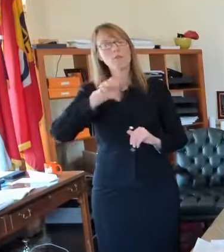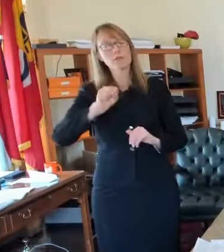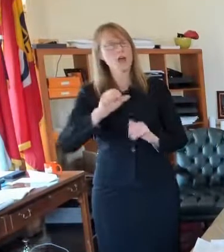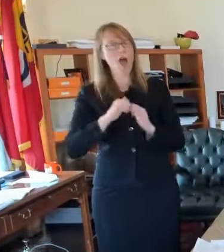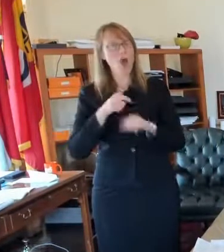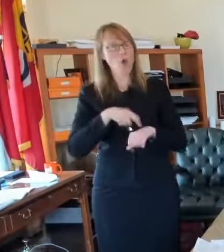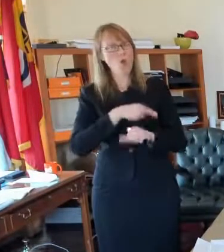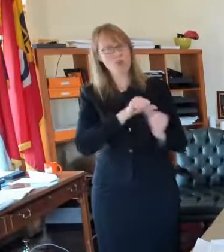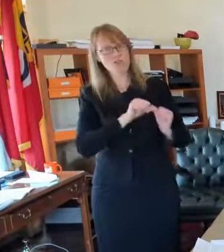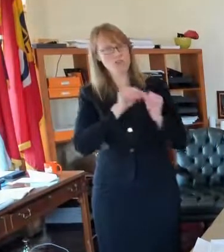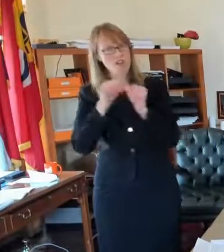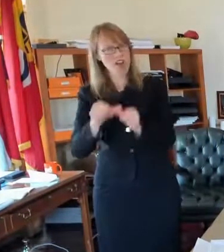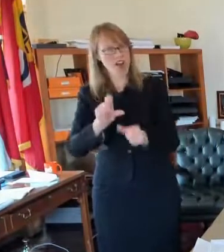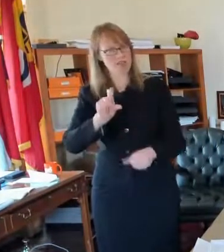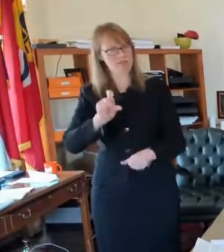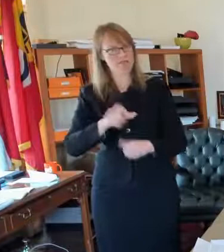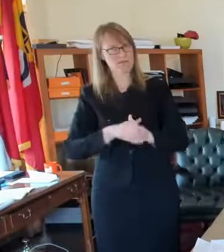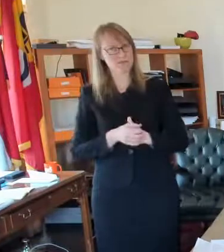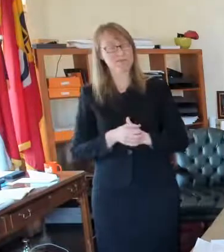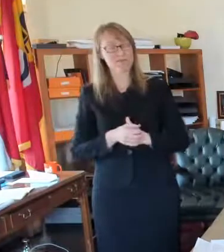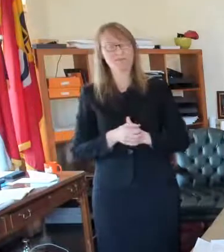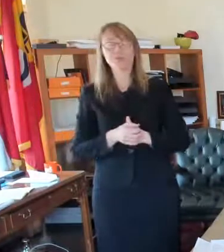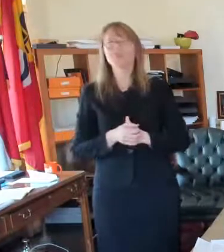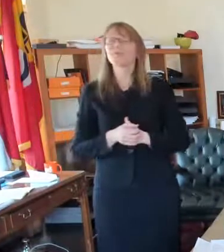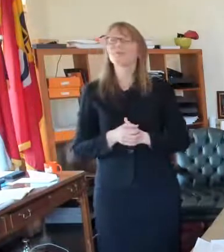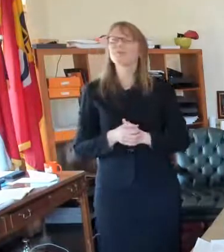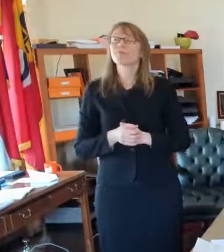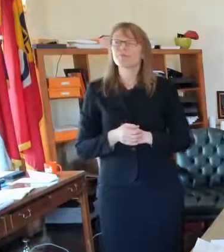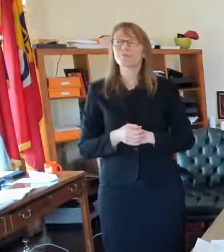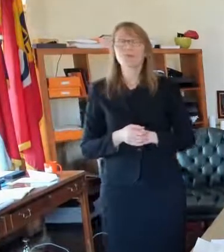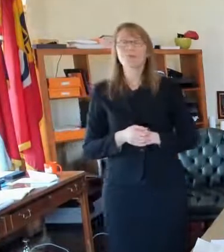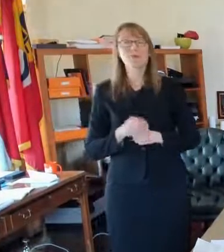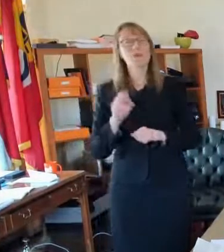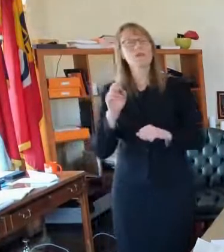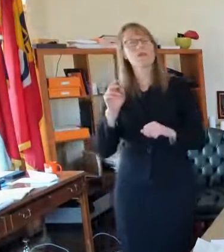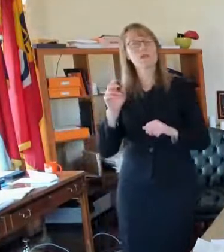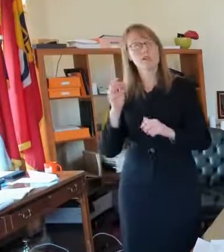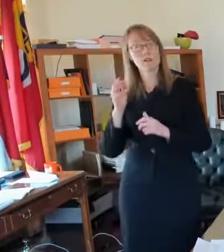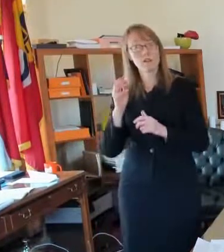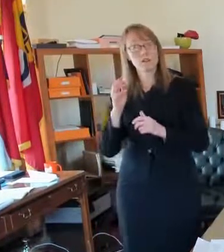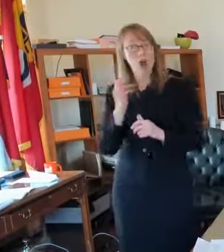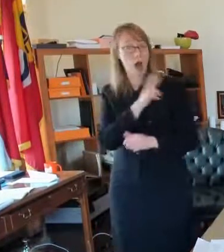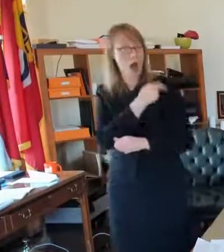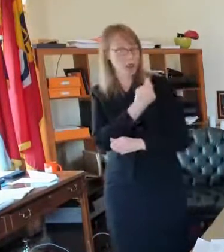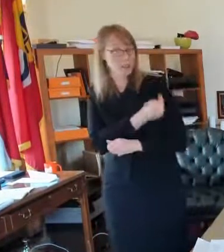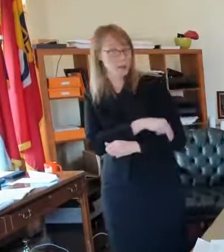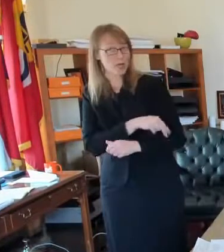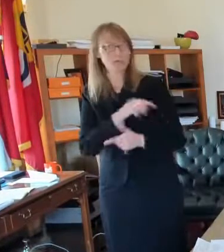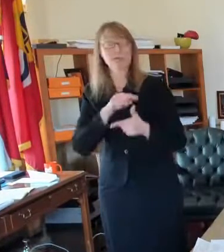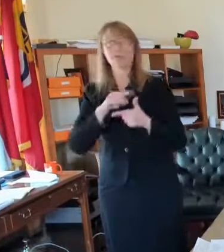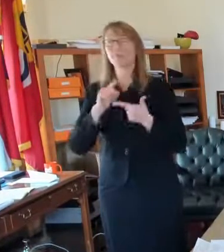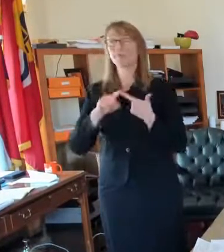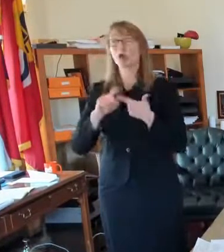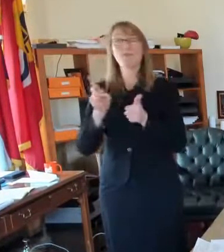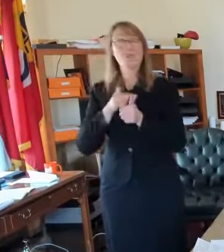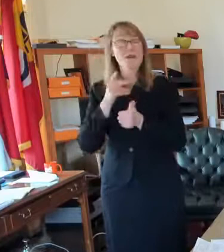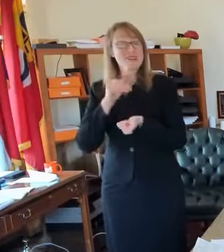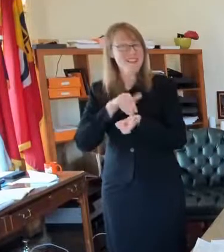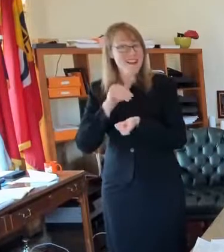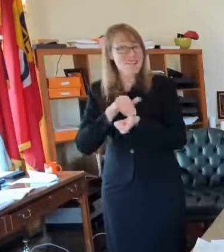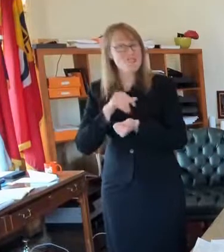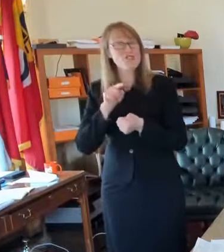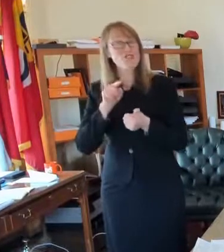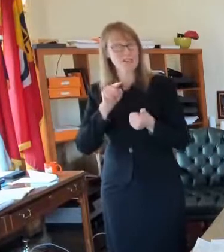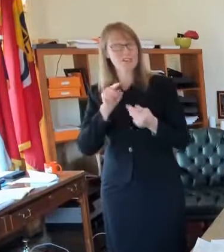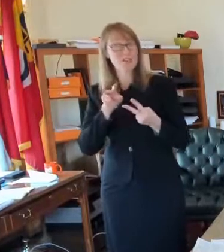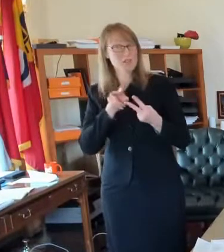tracked, as I understand. Tracked is maybe not the right word, but followed by hospitals, by primary care